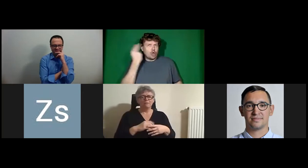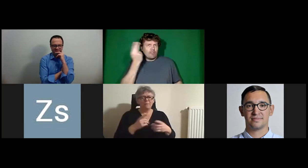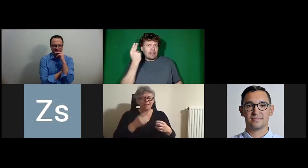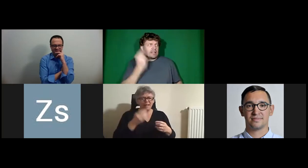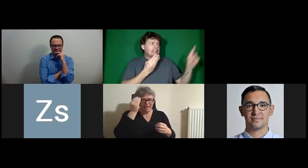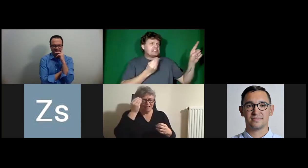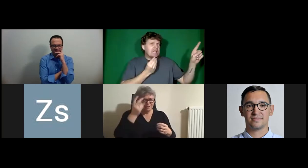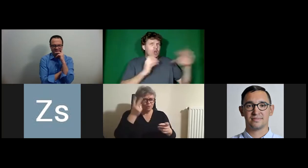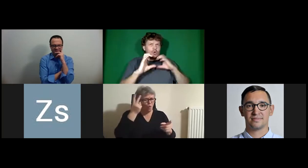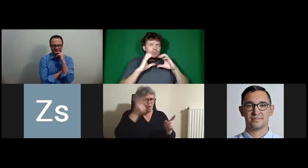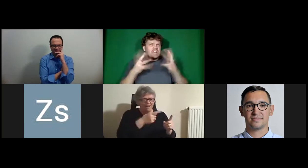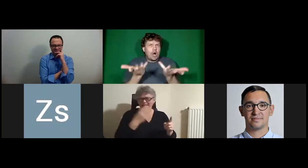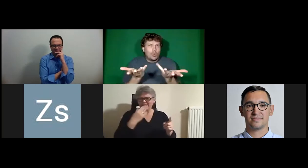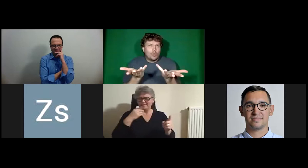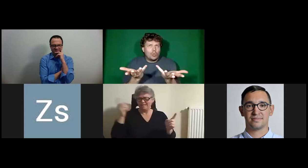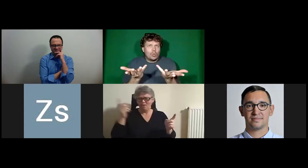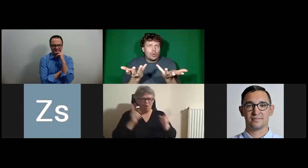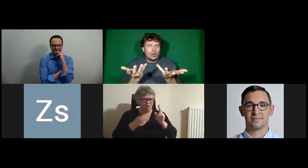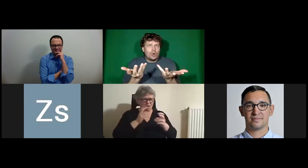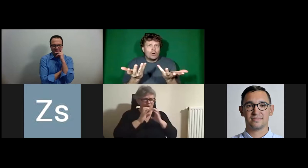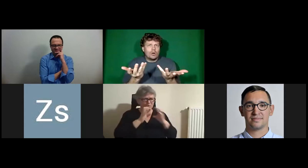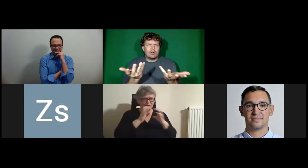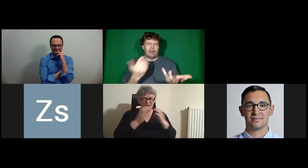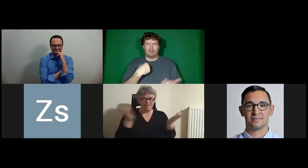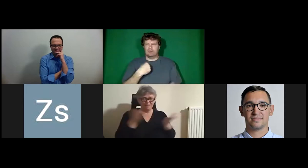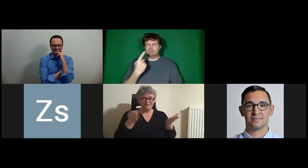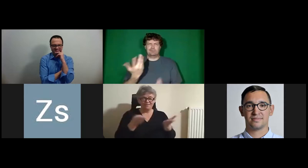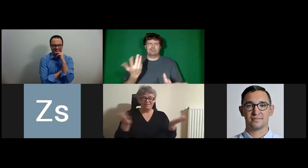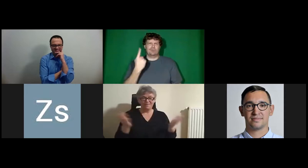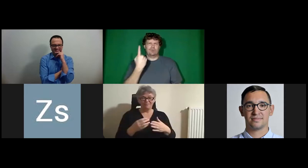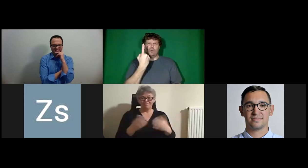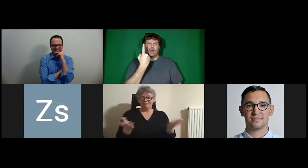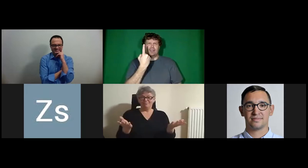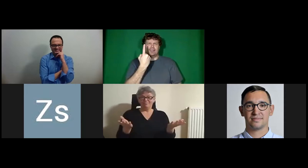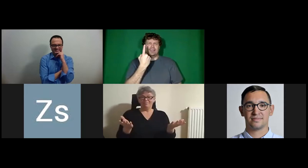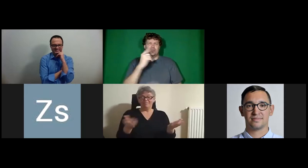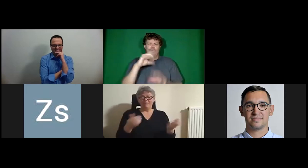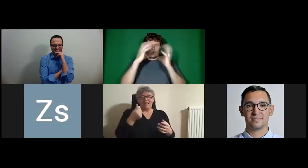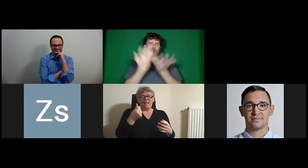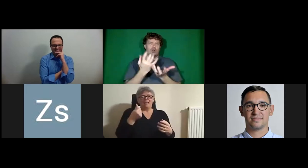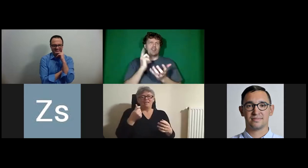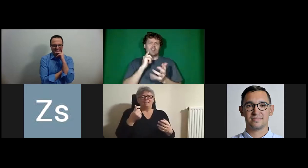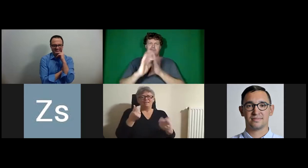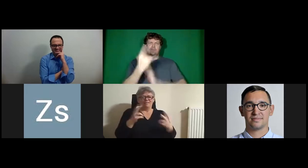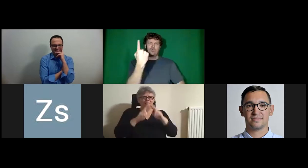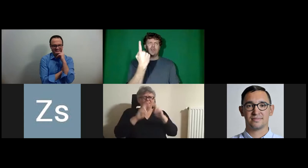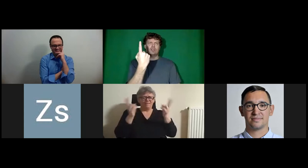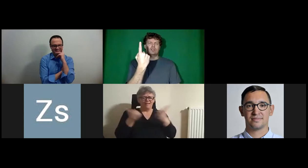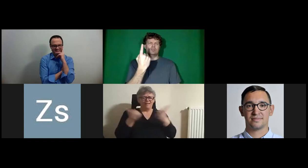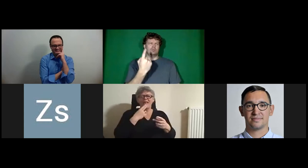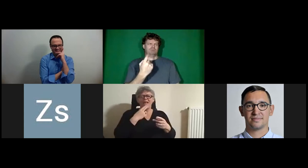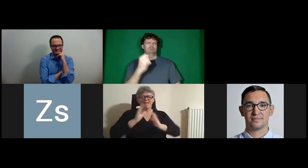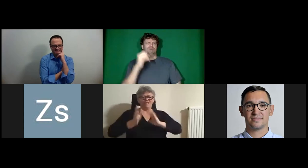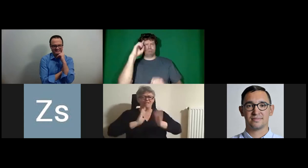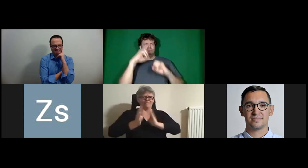was sitting next to the players on the bench, and the deaf people were in the stands. And the players next to me were like, but how do you